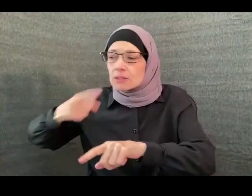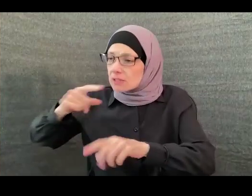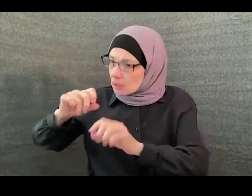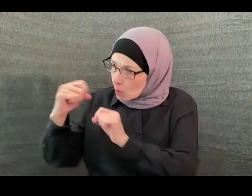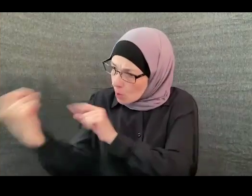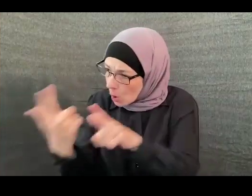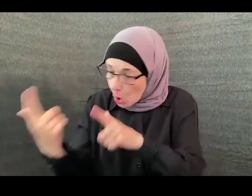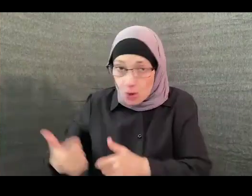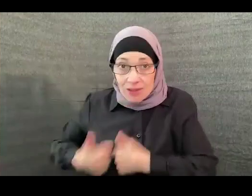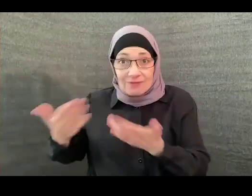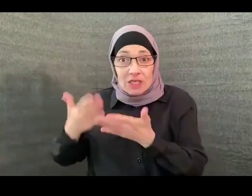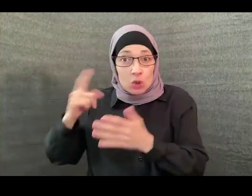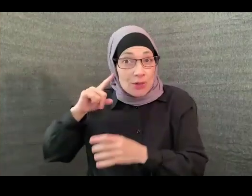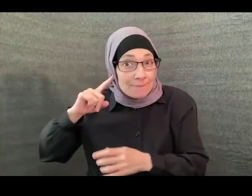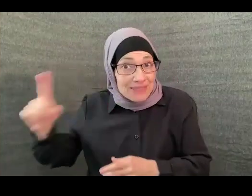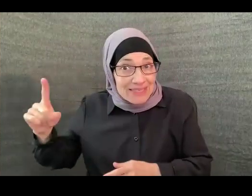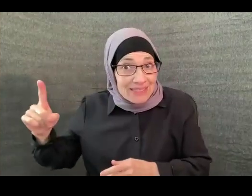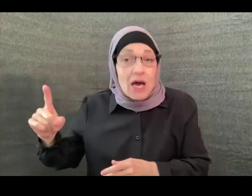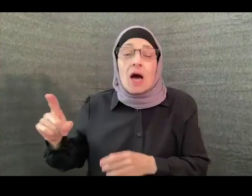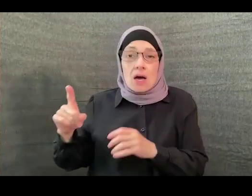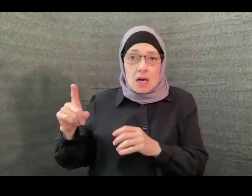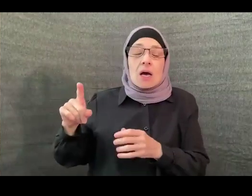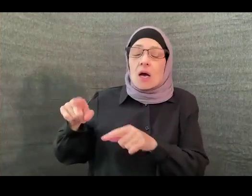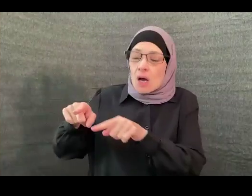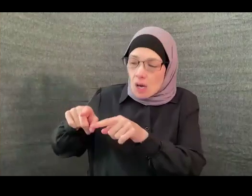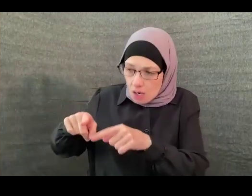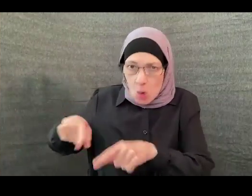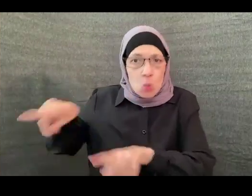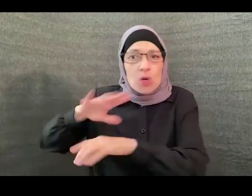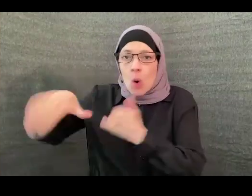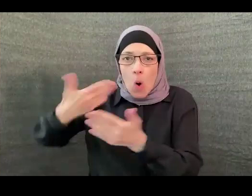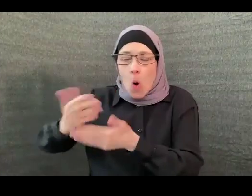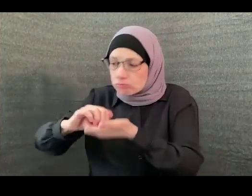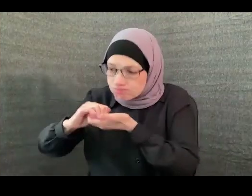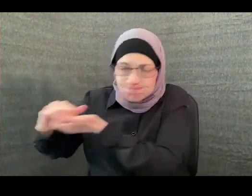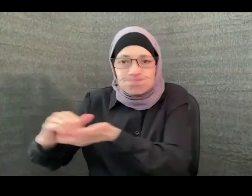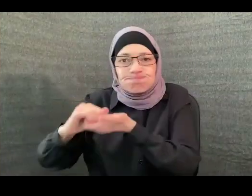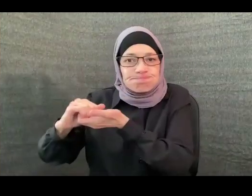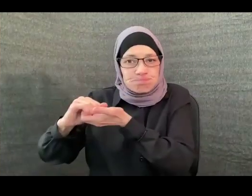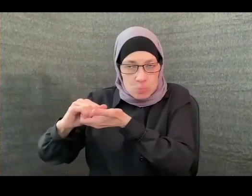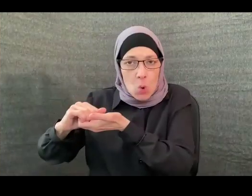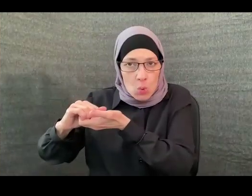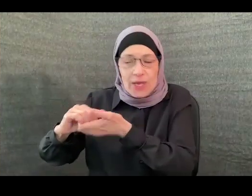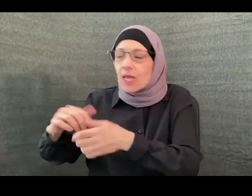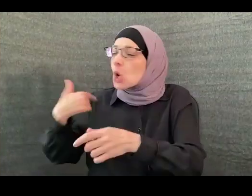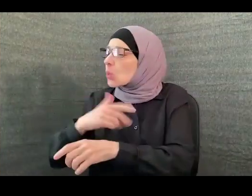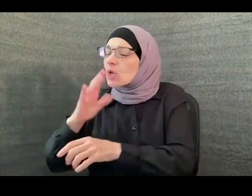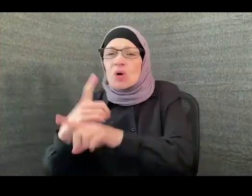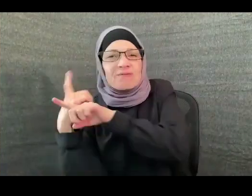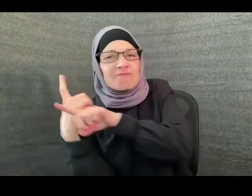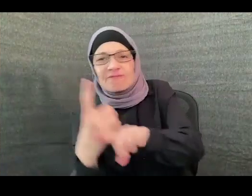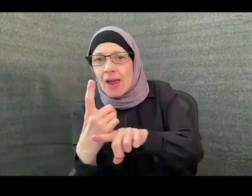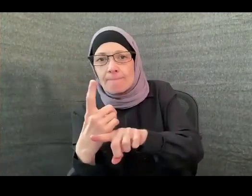citizens, if you will, and they will stand in defense of anybody in Medina. They will not harbor any